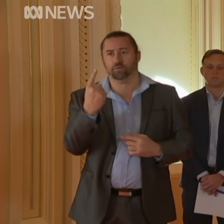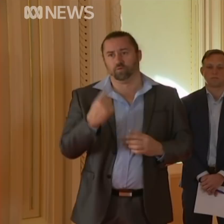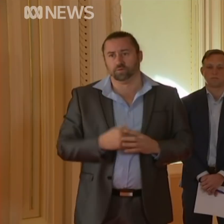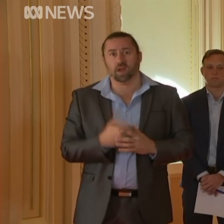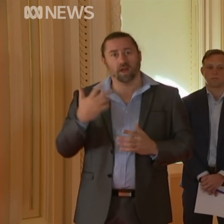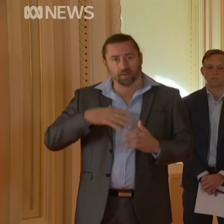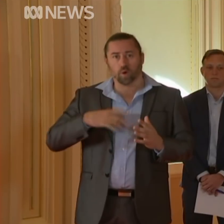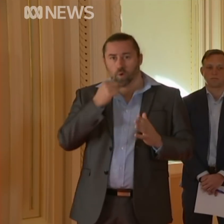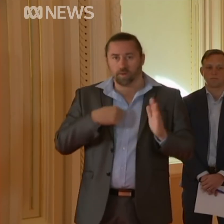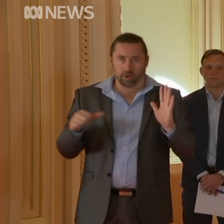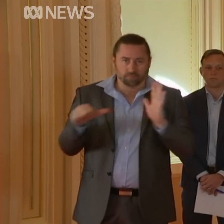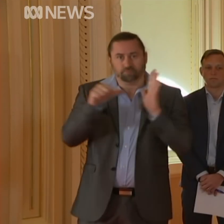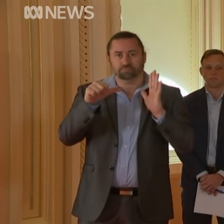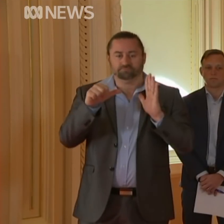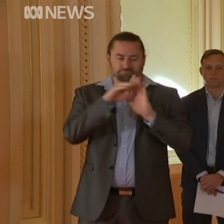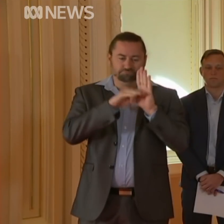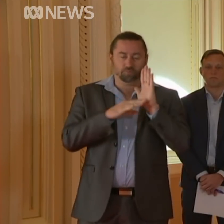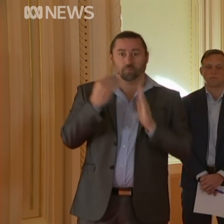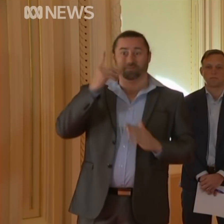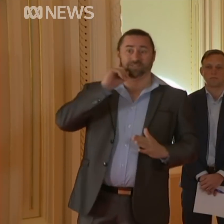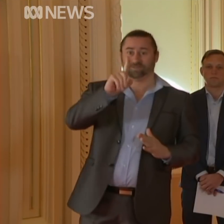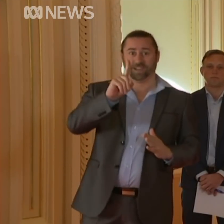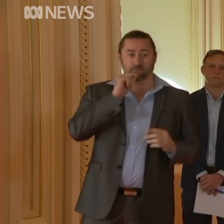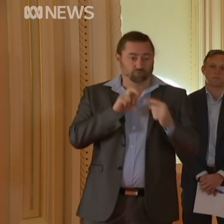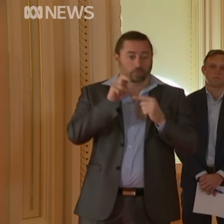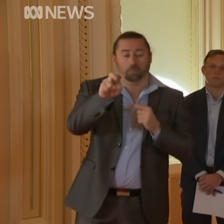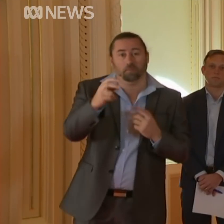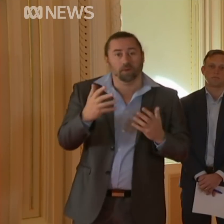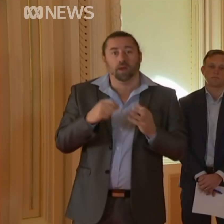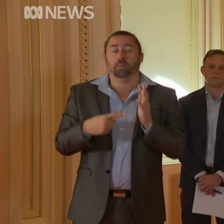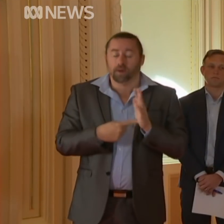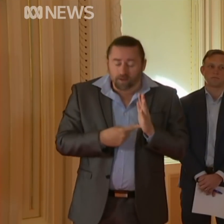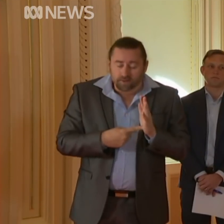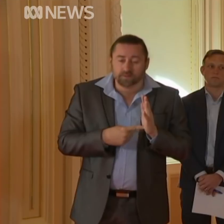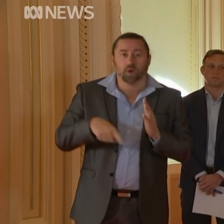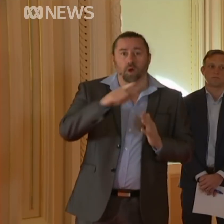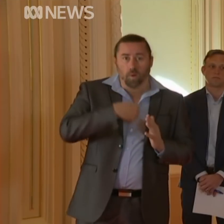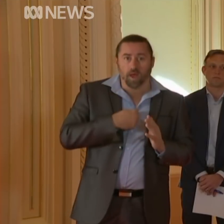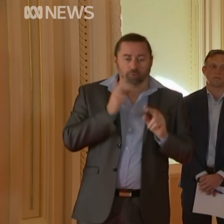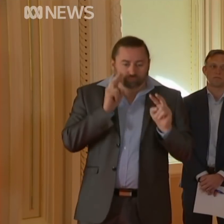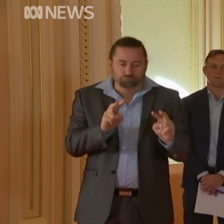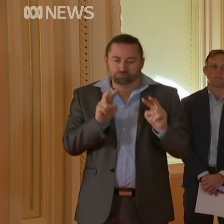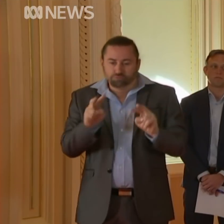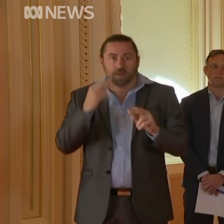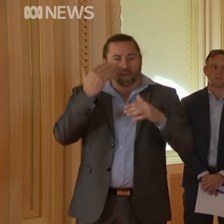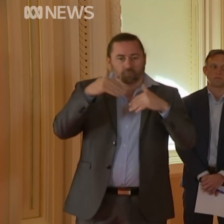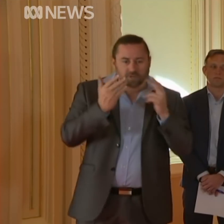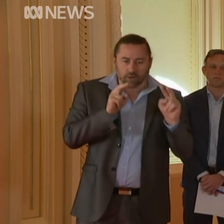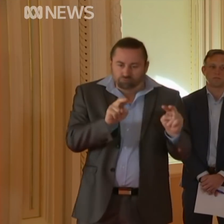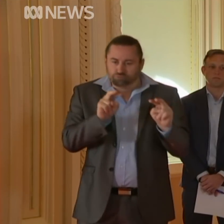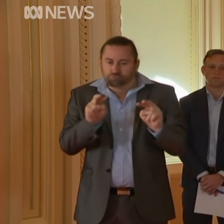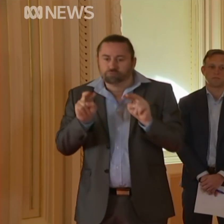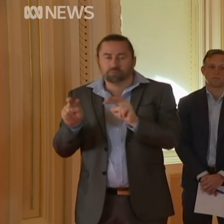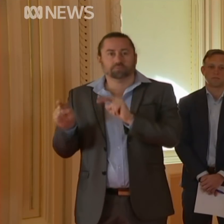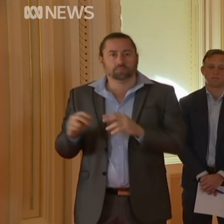swift action that we had to do yesterday. So we're not out of the woods yet, we're taking it day by day, but those results